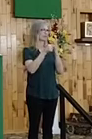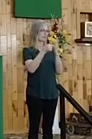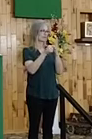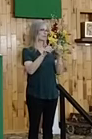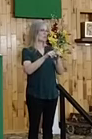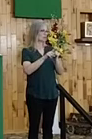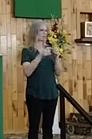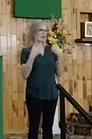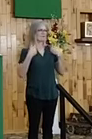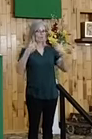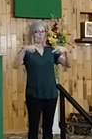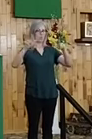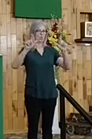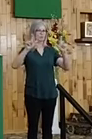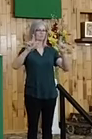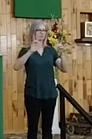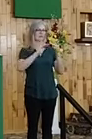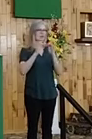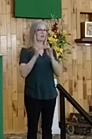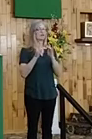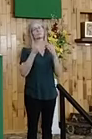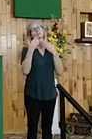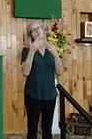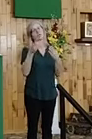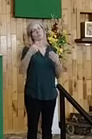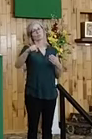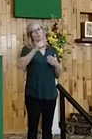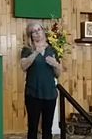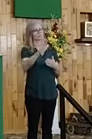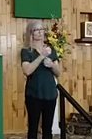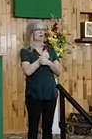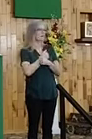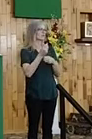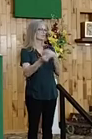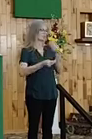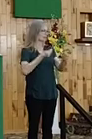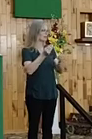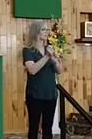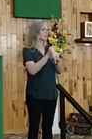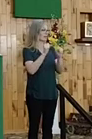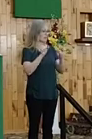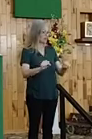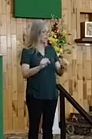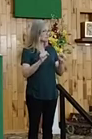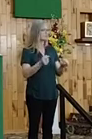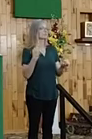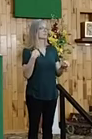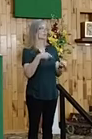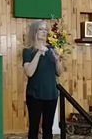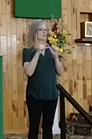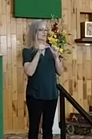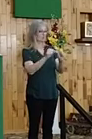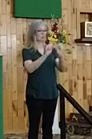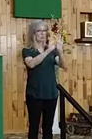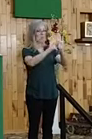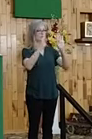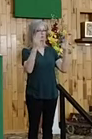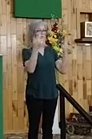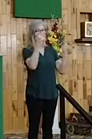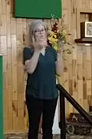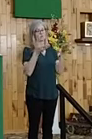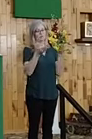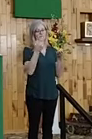online. We thank those whose love and generosity made possible that we can continue to open our doors to